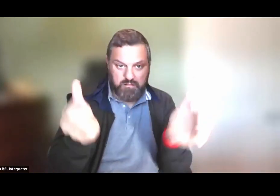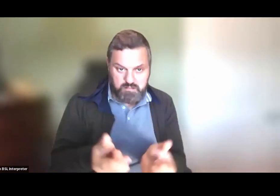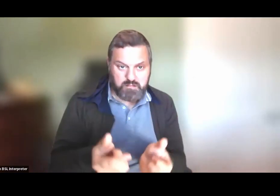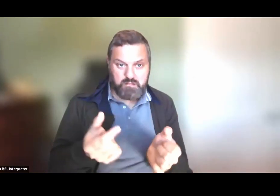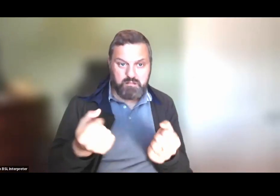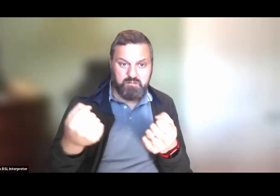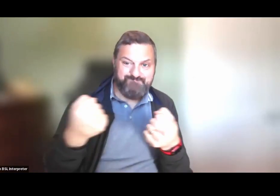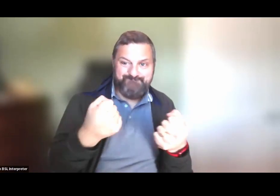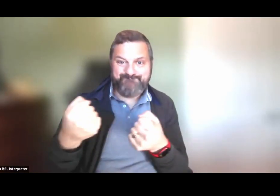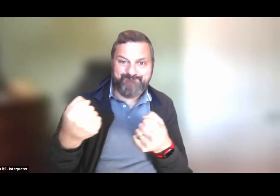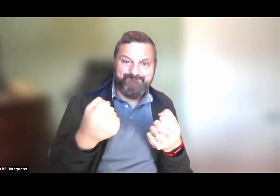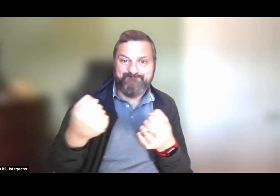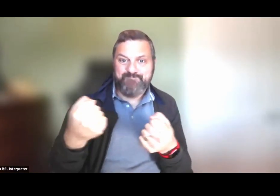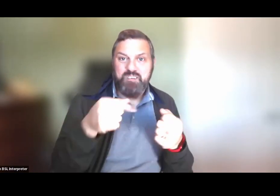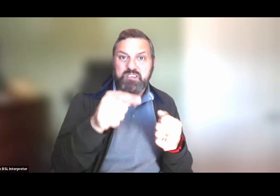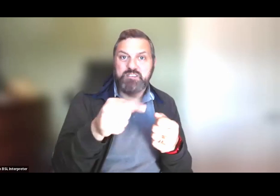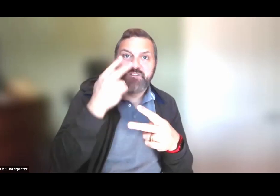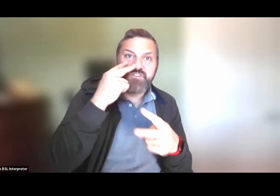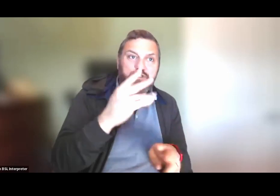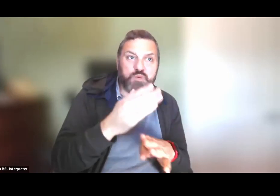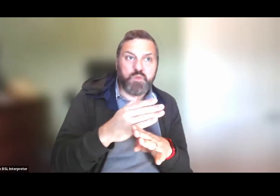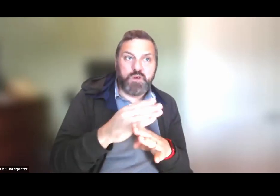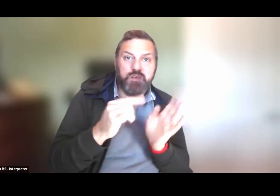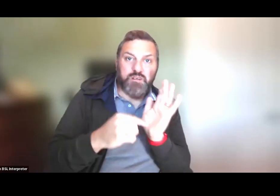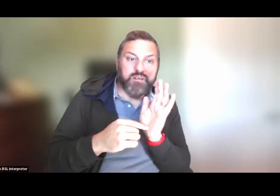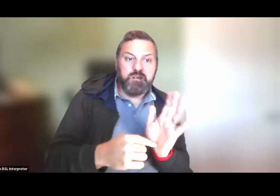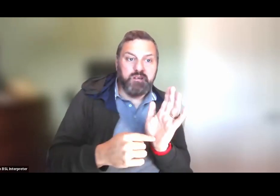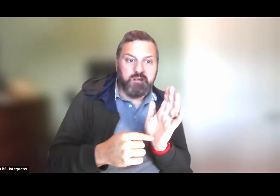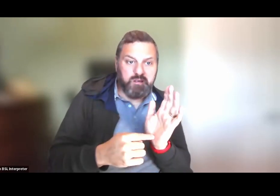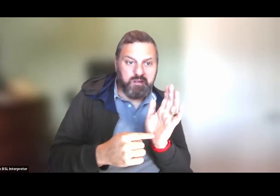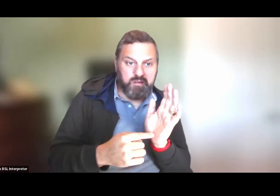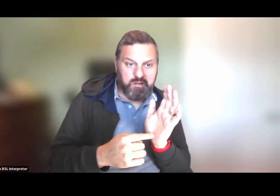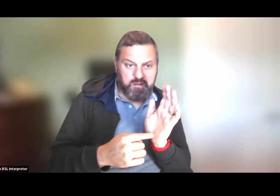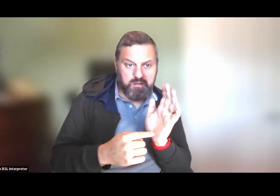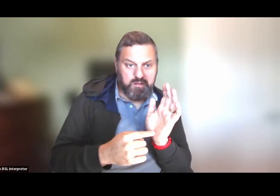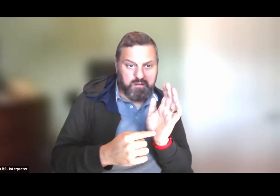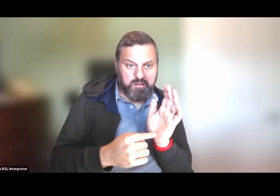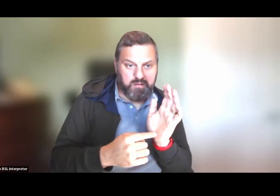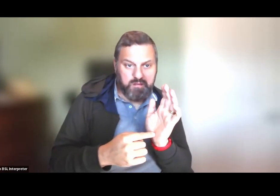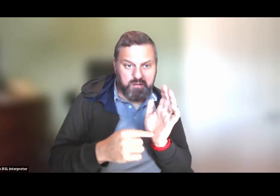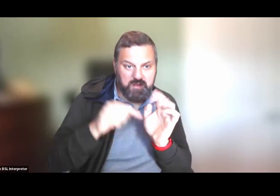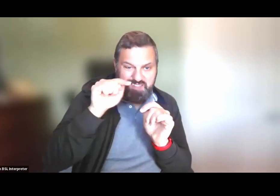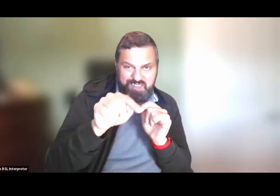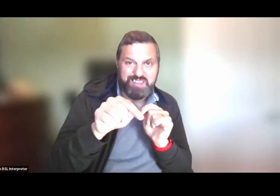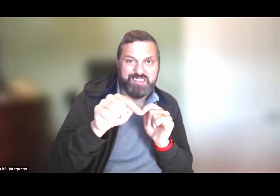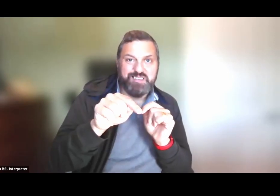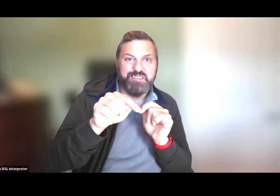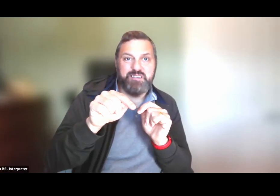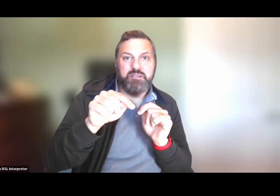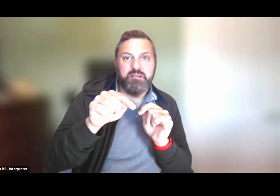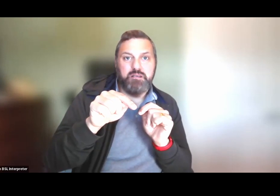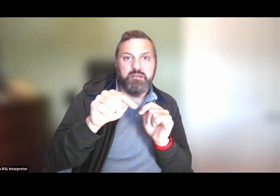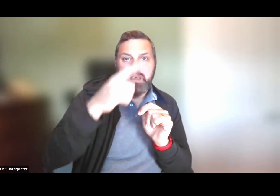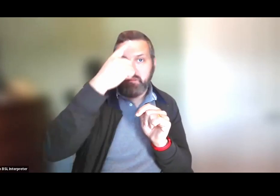another. This is doing some visual work. And I was amazed by the traction that this image had when it was published